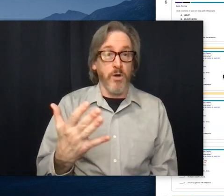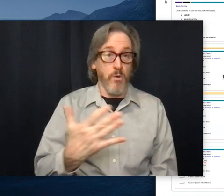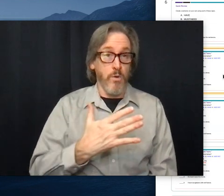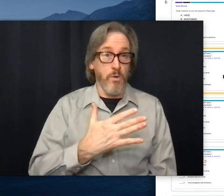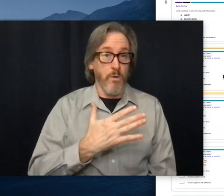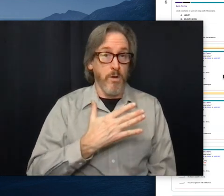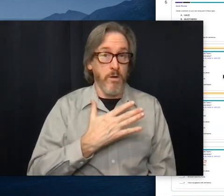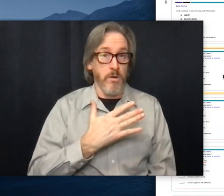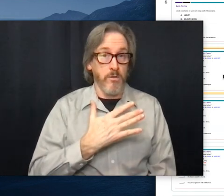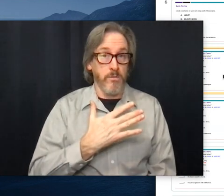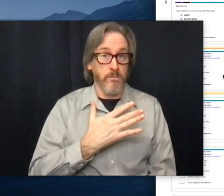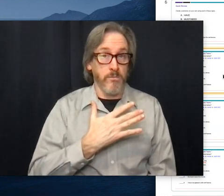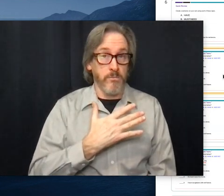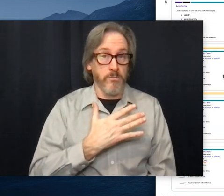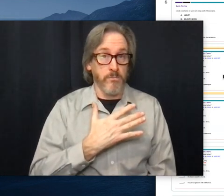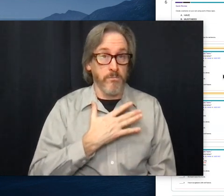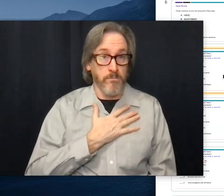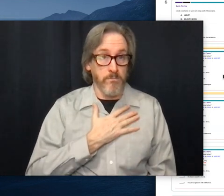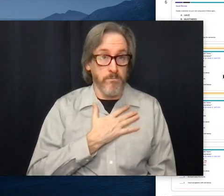So